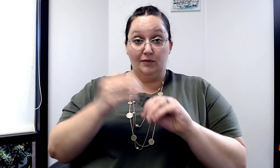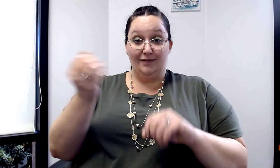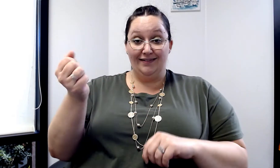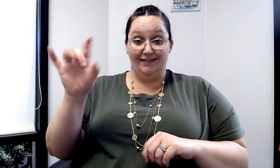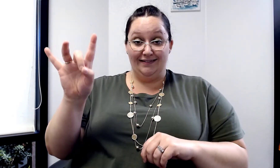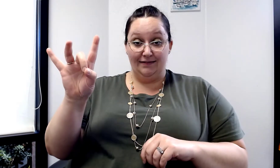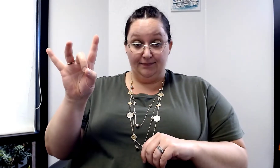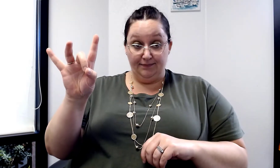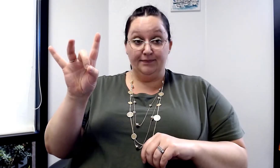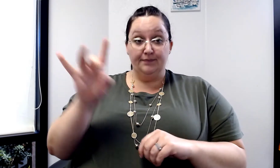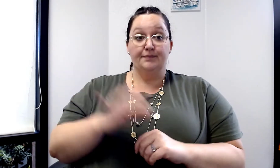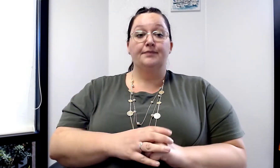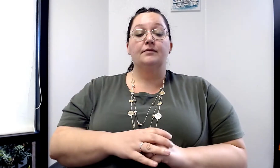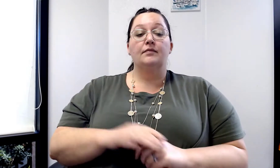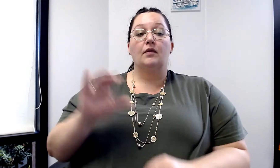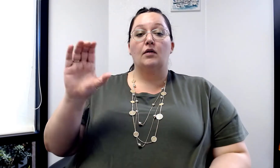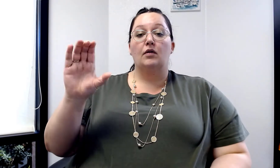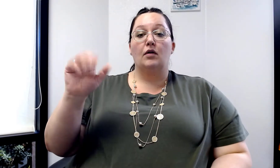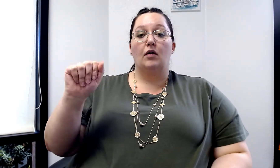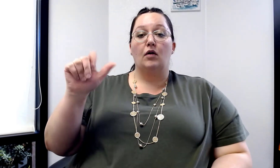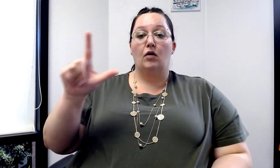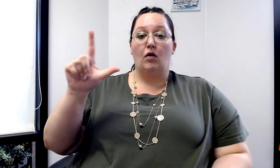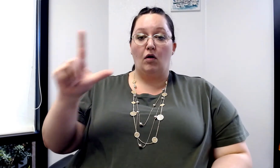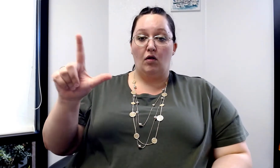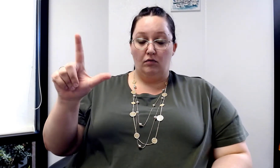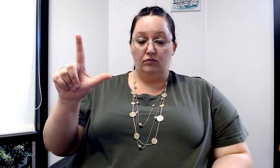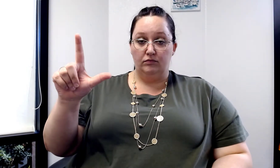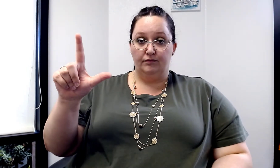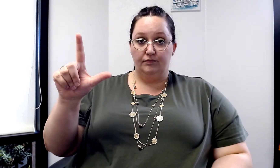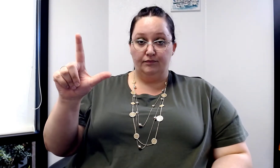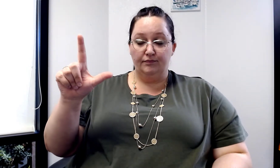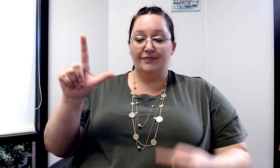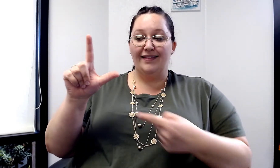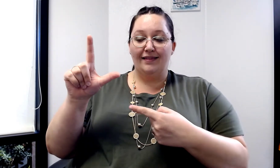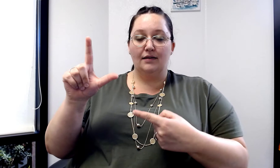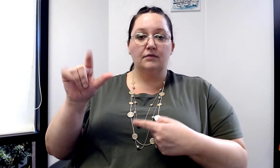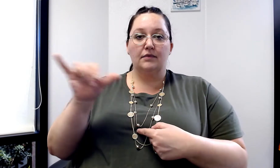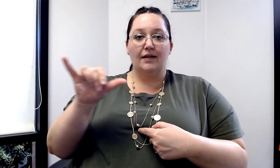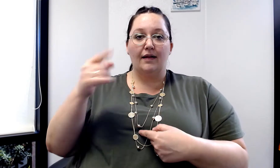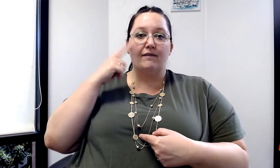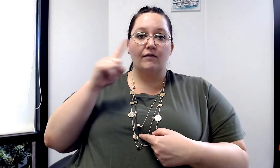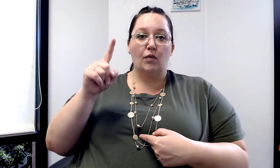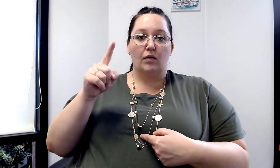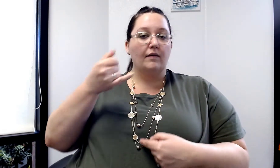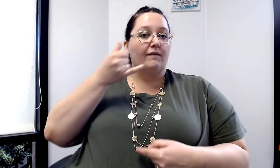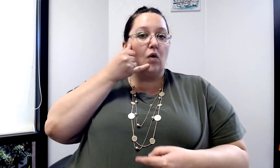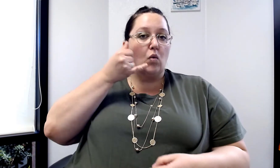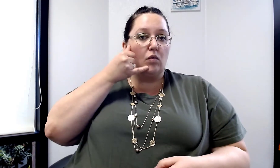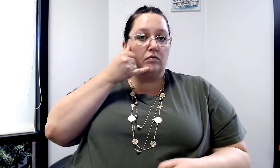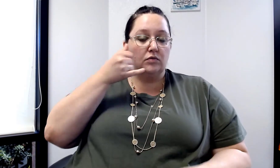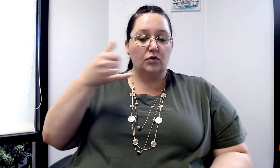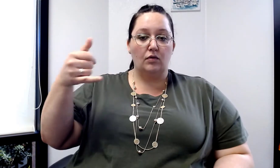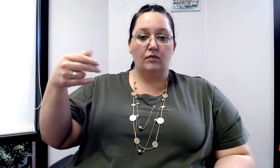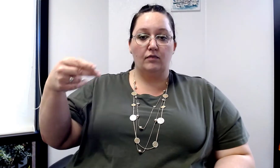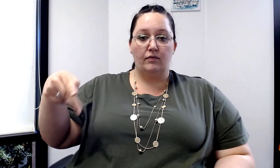So number 18, the word call, as in I'm going to call on the phone. Phone, you tap twice.